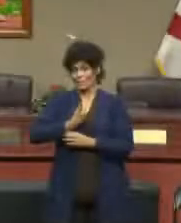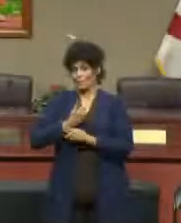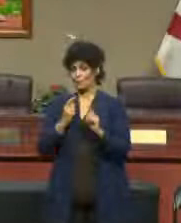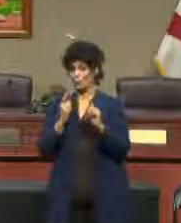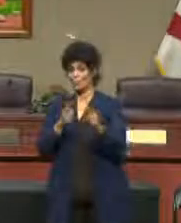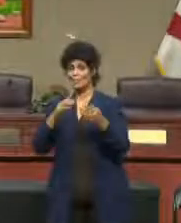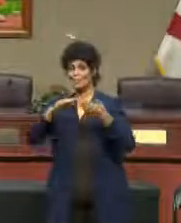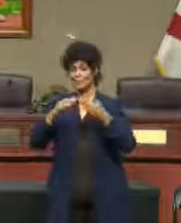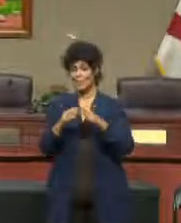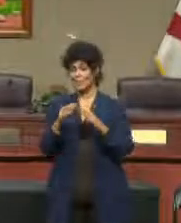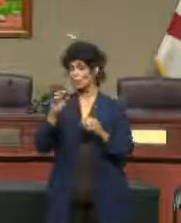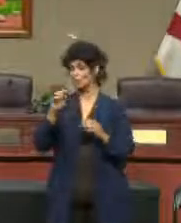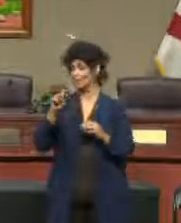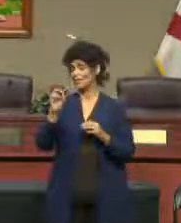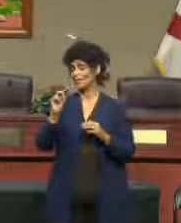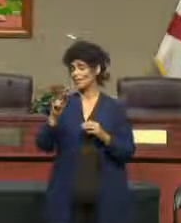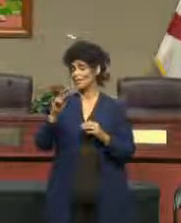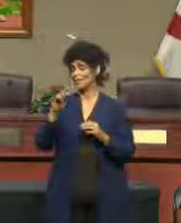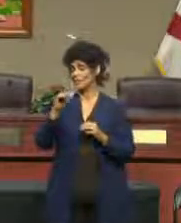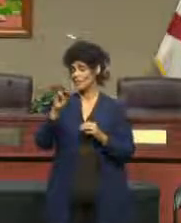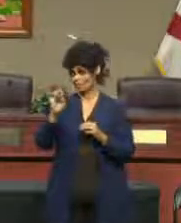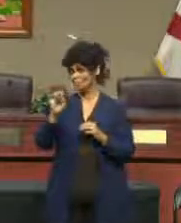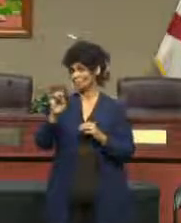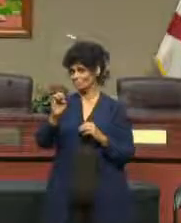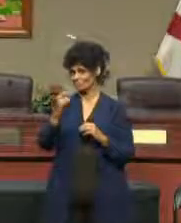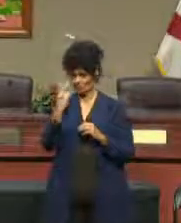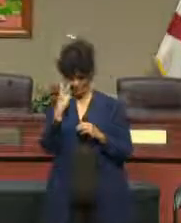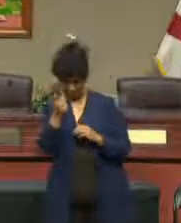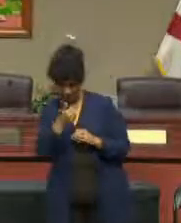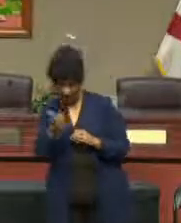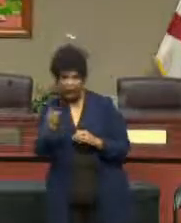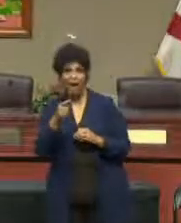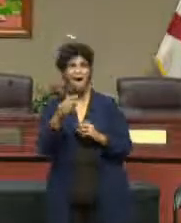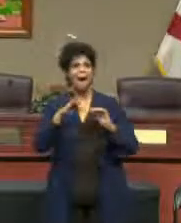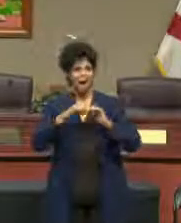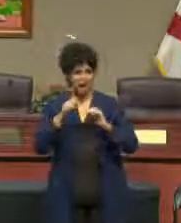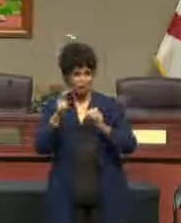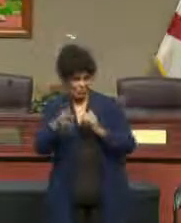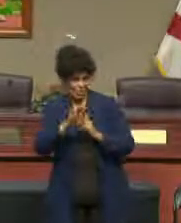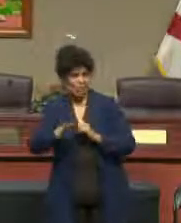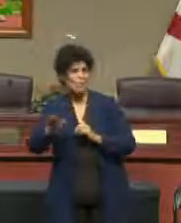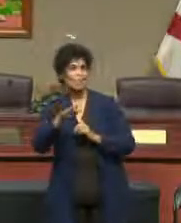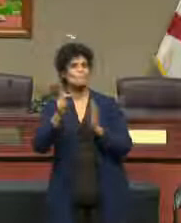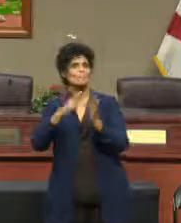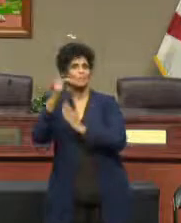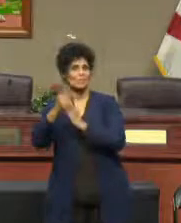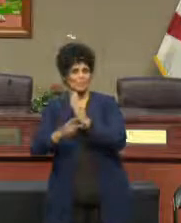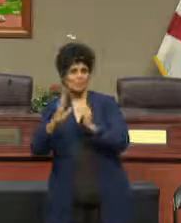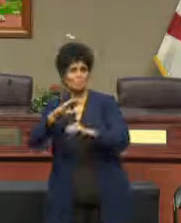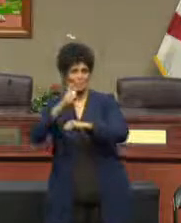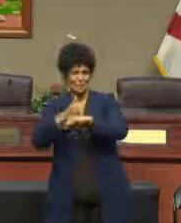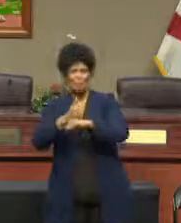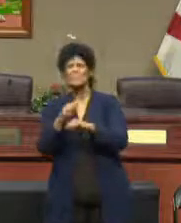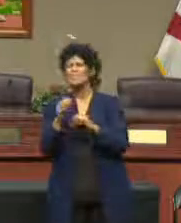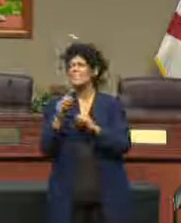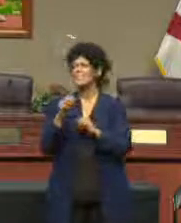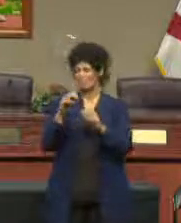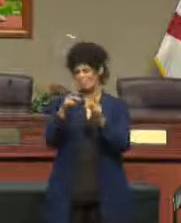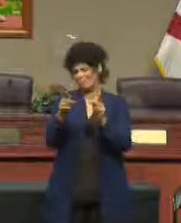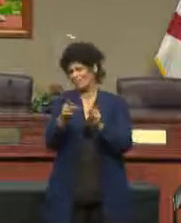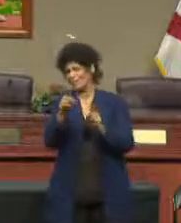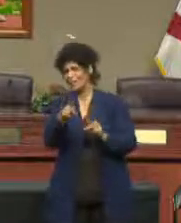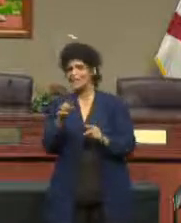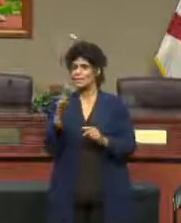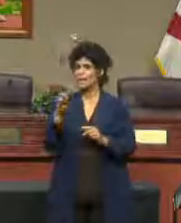of Eatonville and participated in a vaccination program there at the Macedonia Missionary Baptist